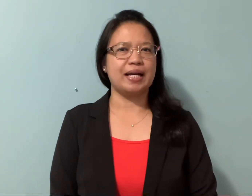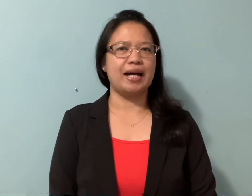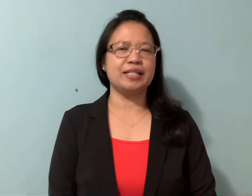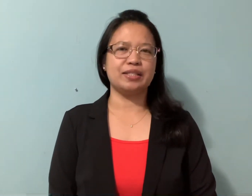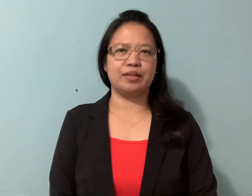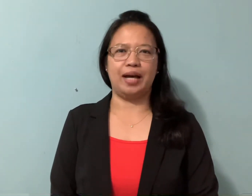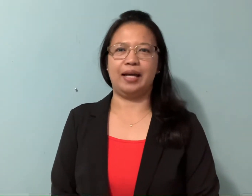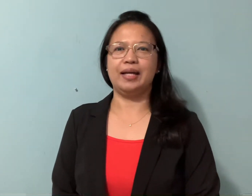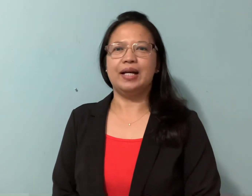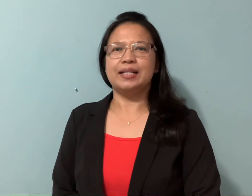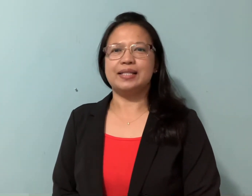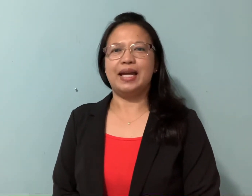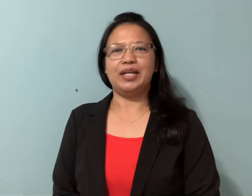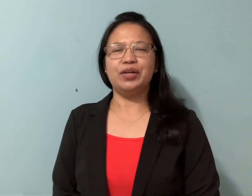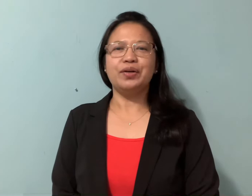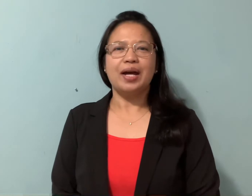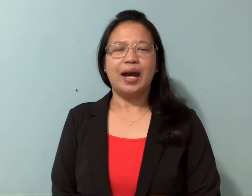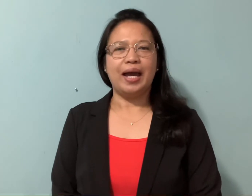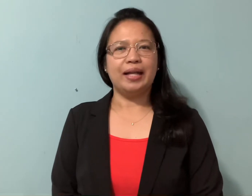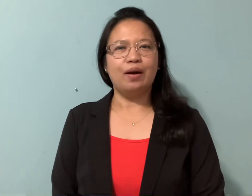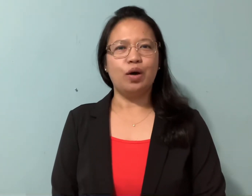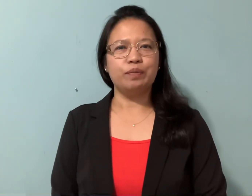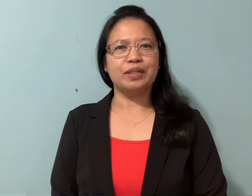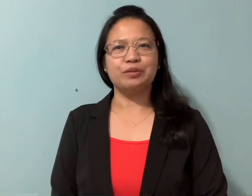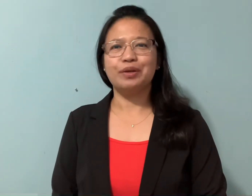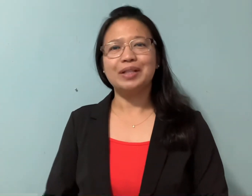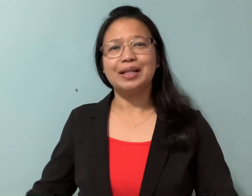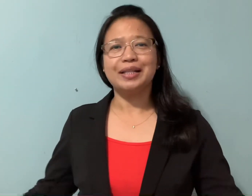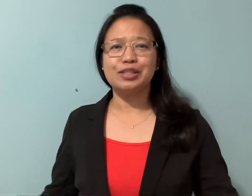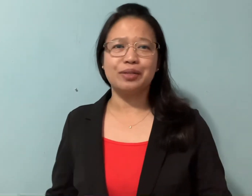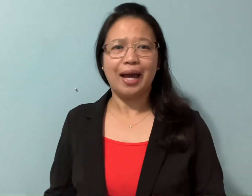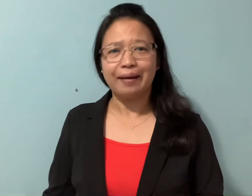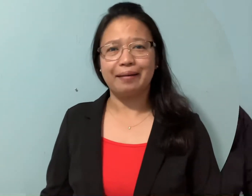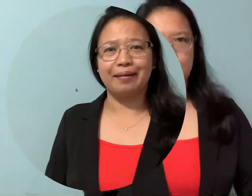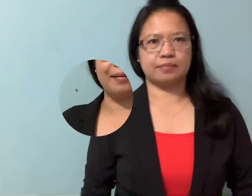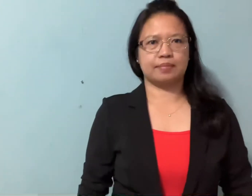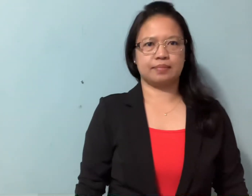signs today. Thank you and hope that we will learn together.